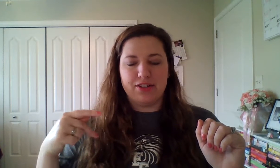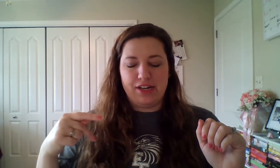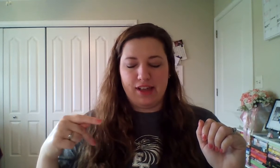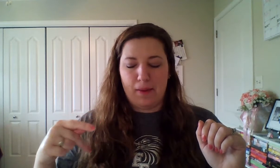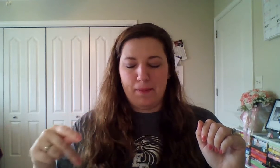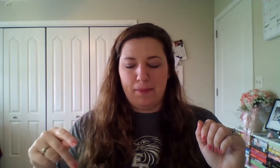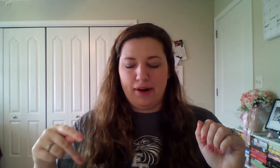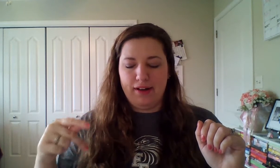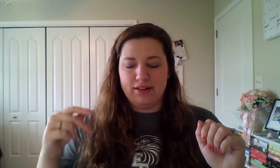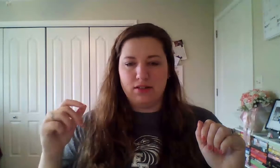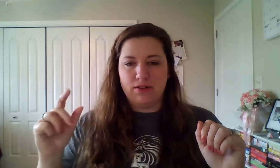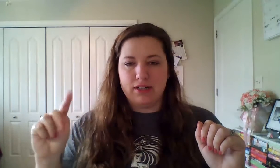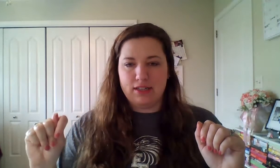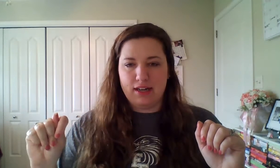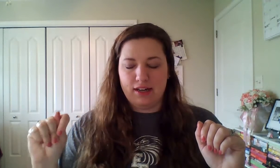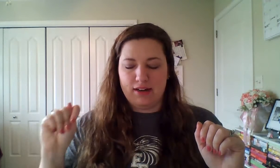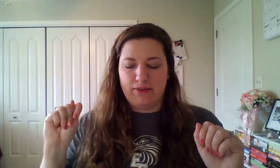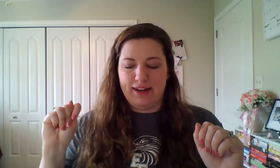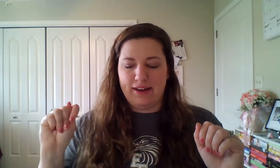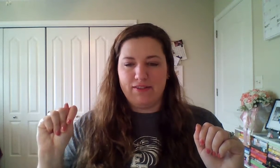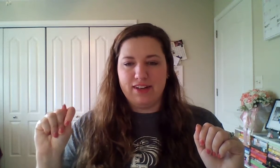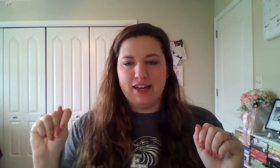Change that p into a t and we have